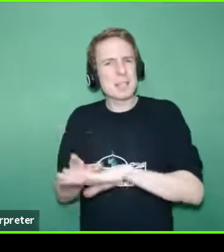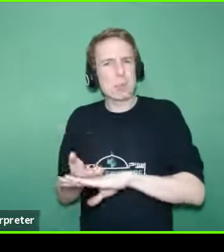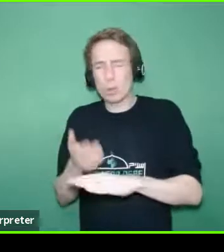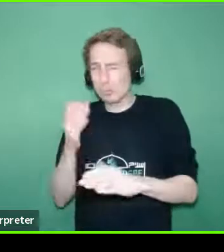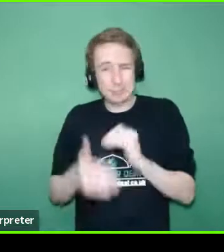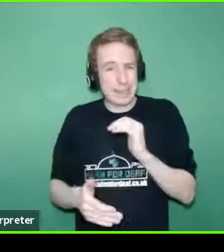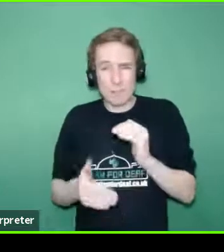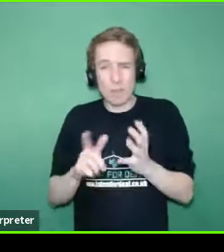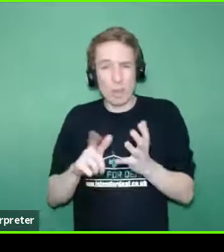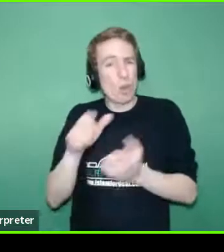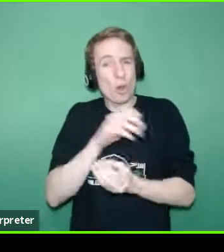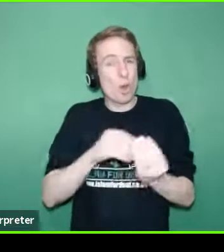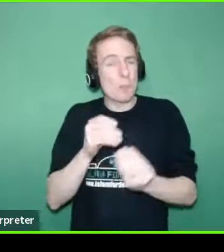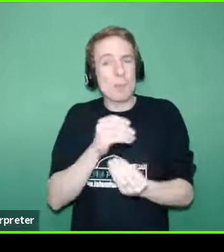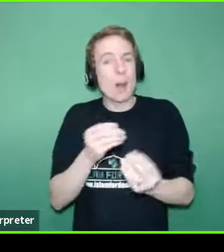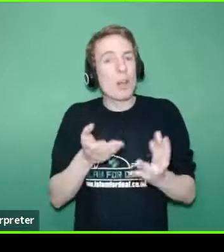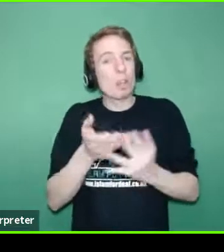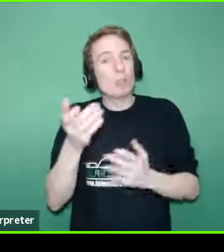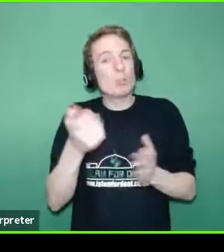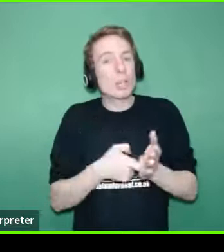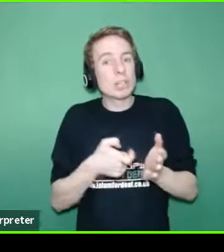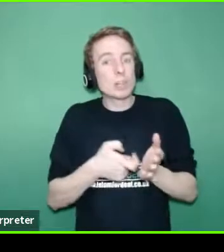of Rajab. It's something that he never did.